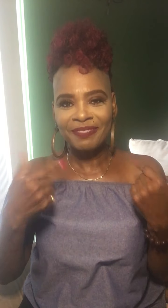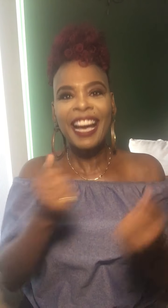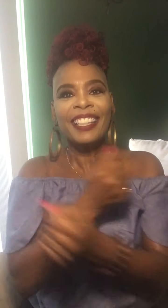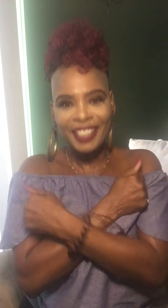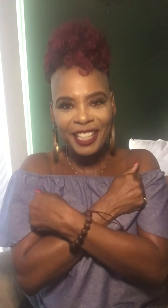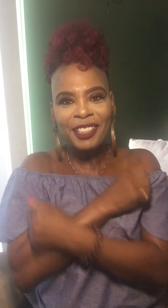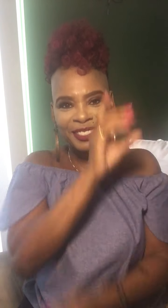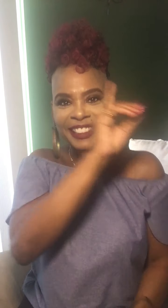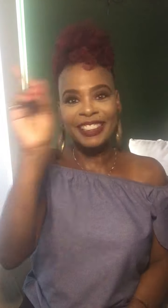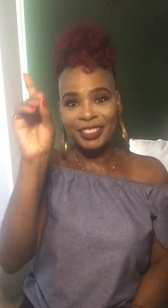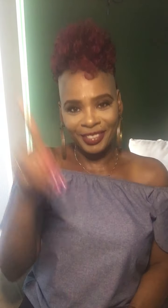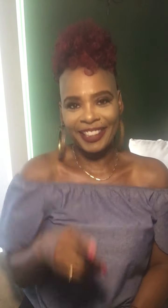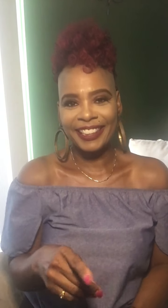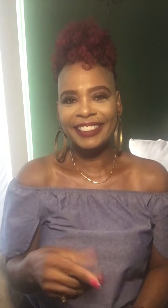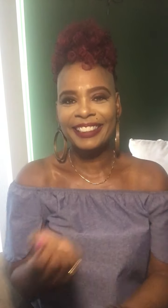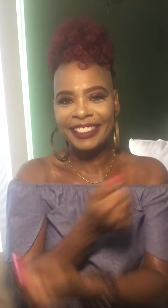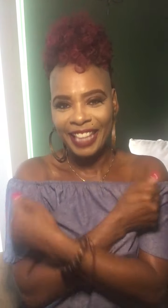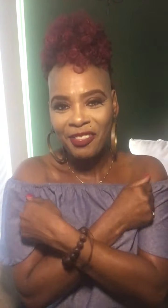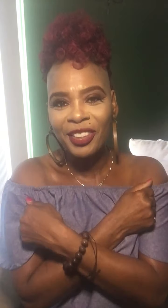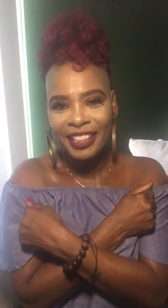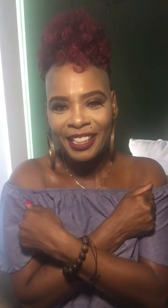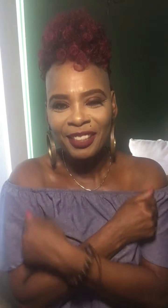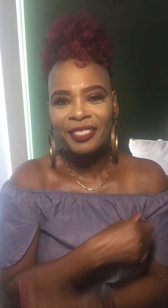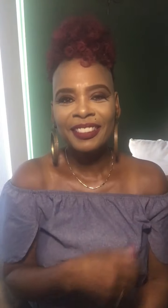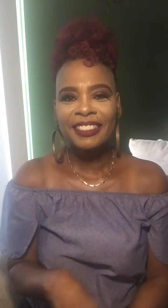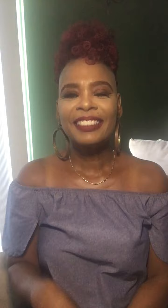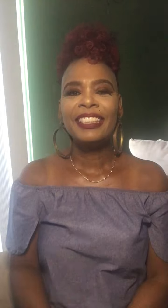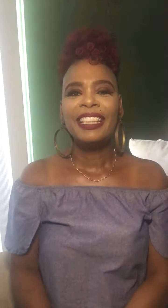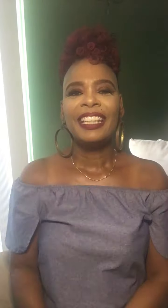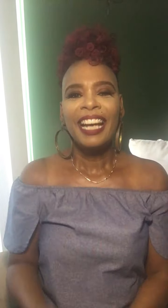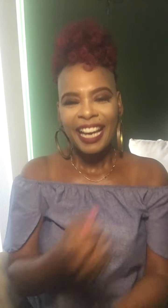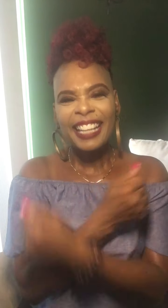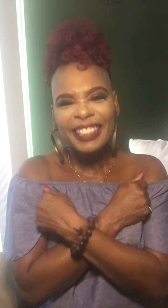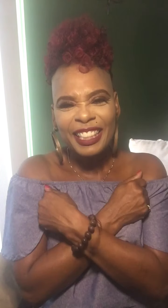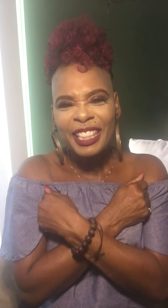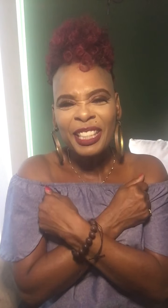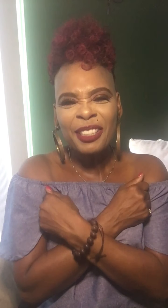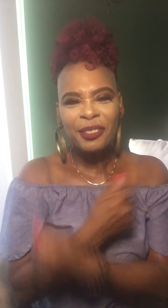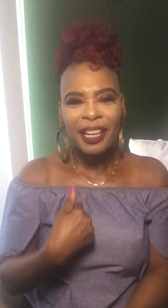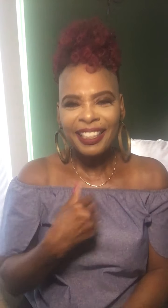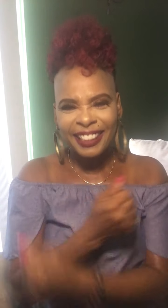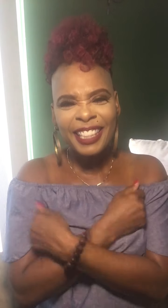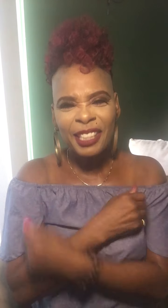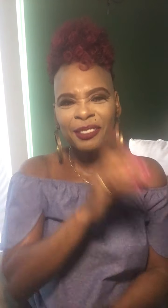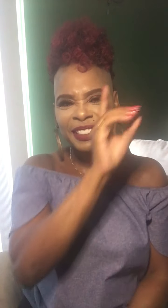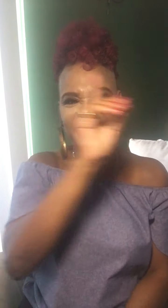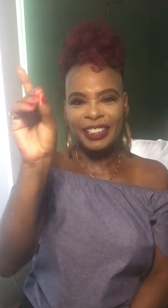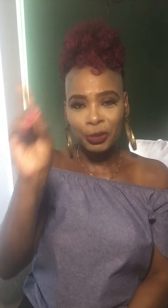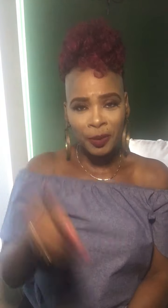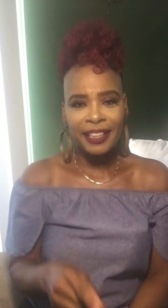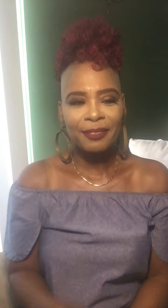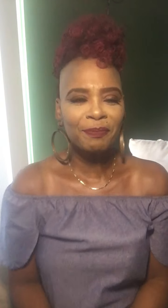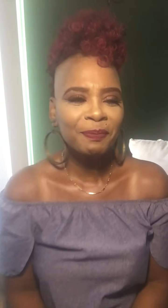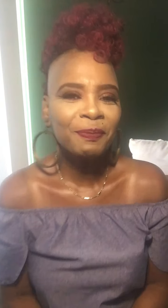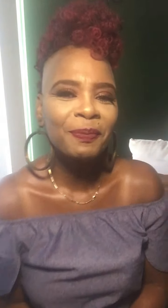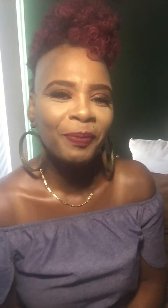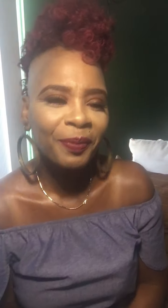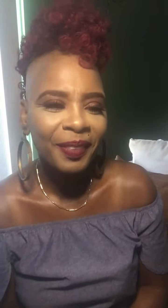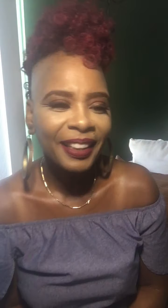I love Detroit. This is a sign for love. I love Detroit.